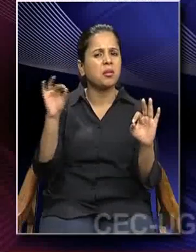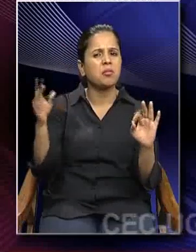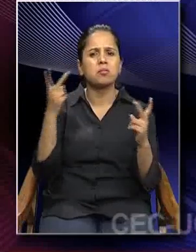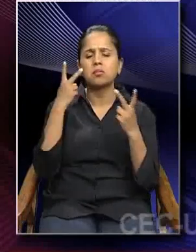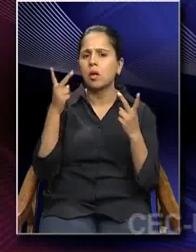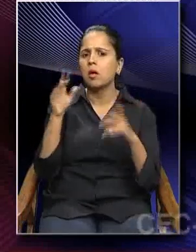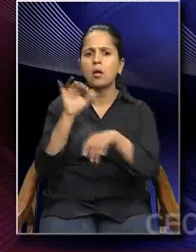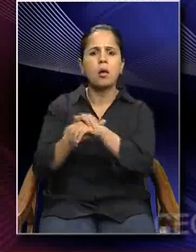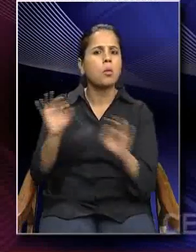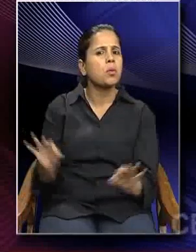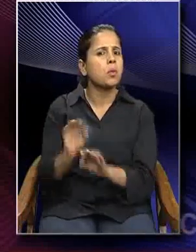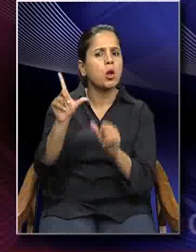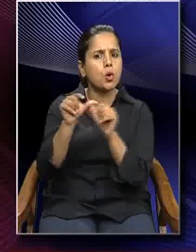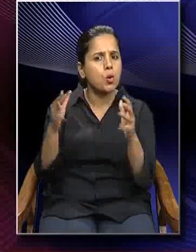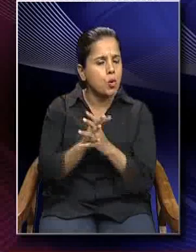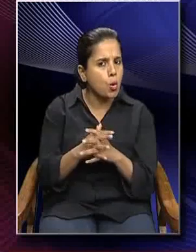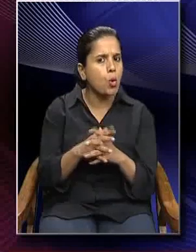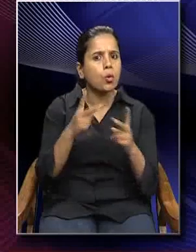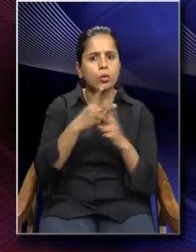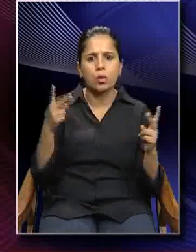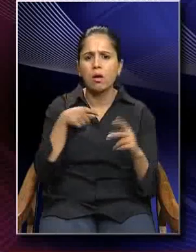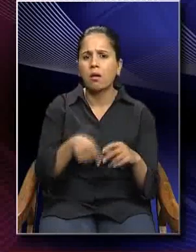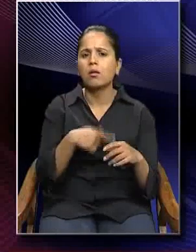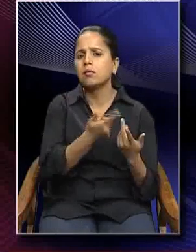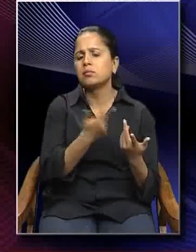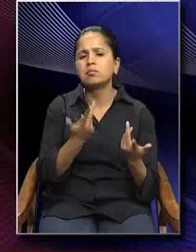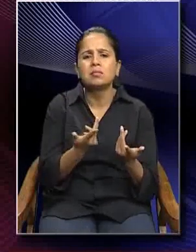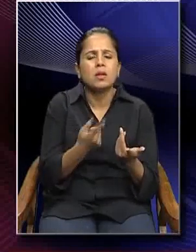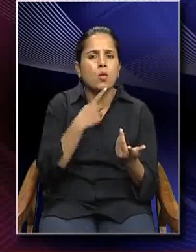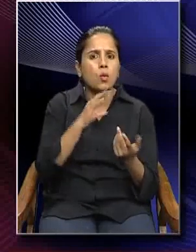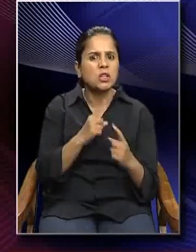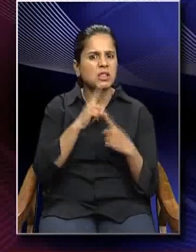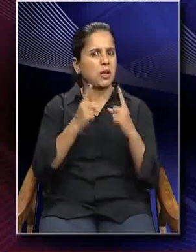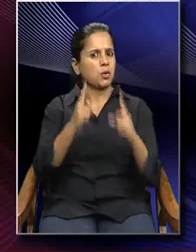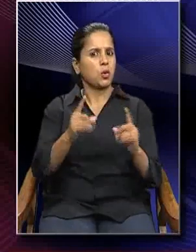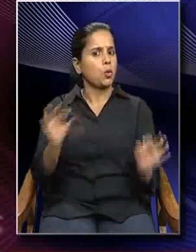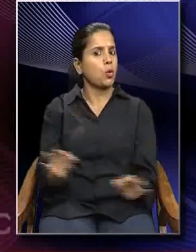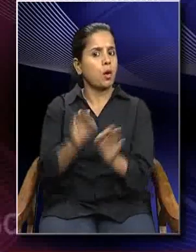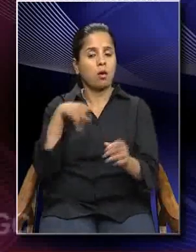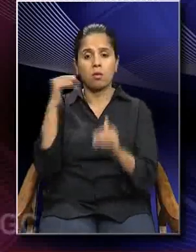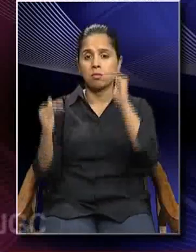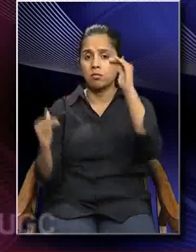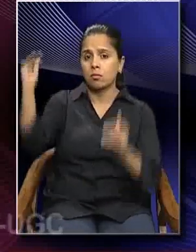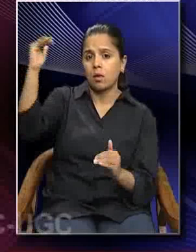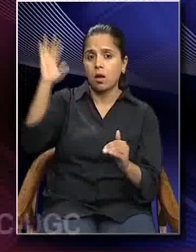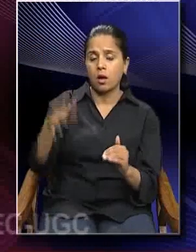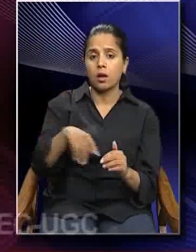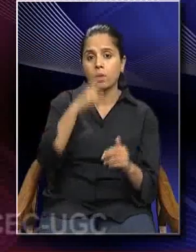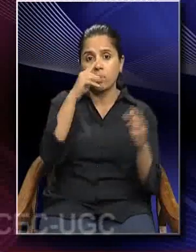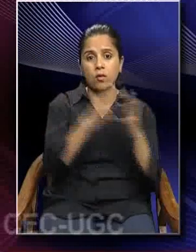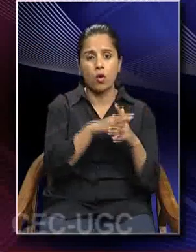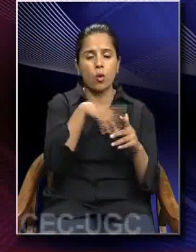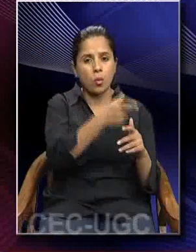Besides, laws and customs were so lenient to upper caste men that women of the so-called